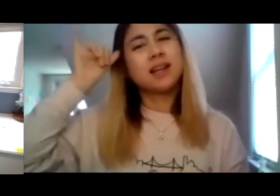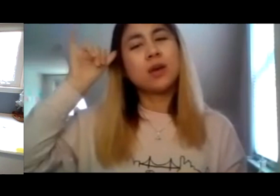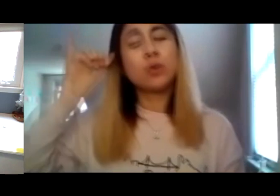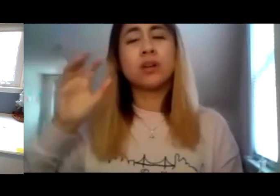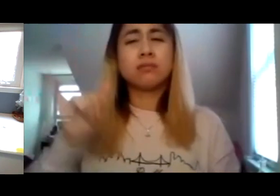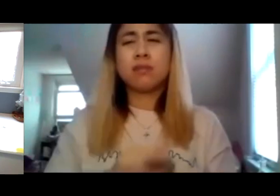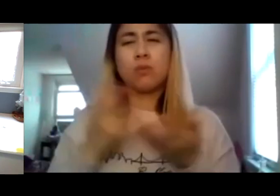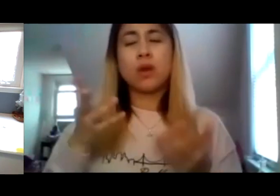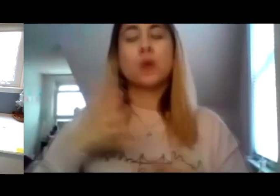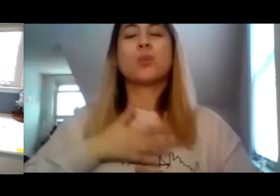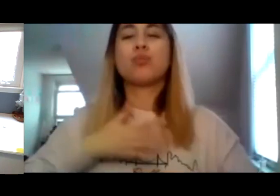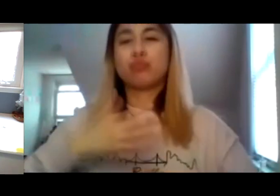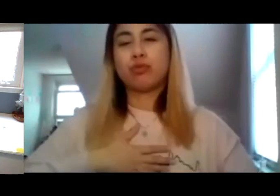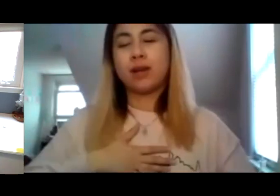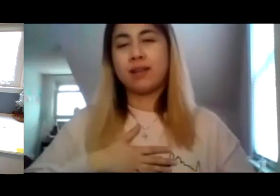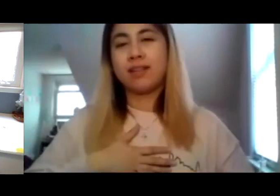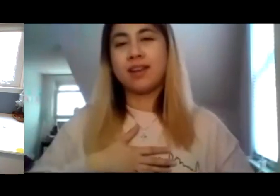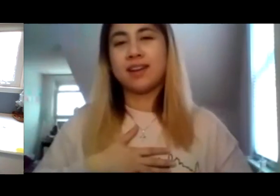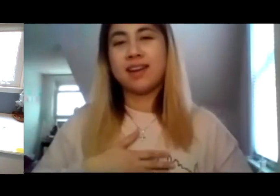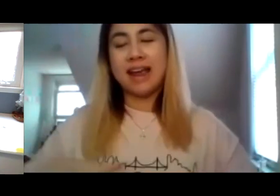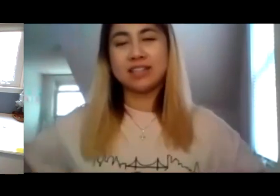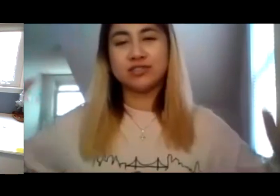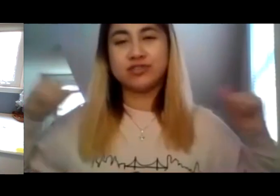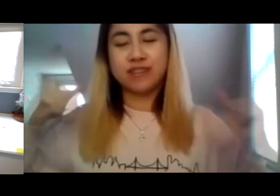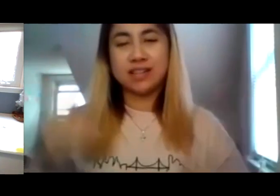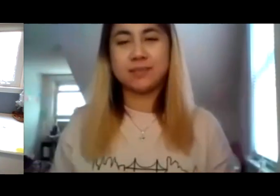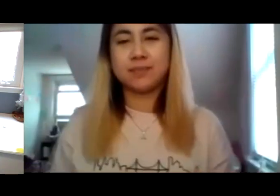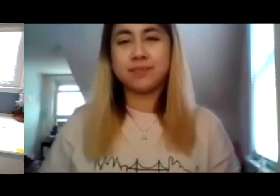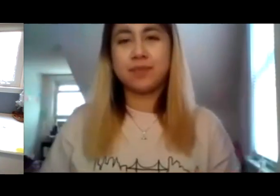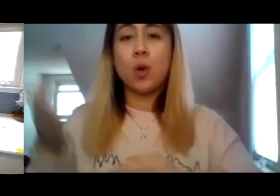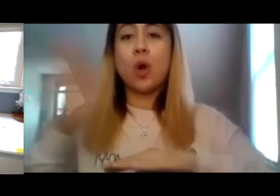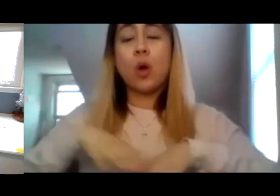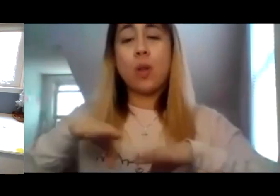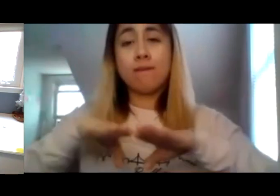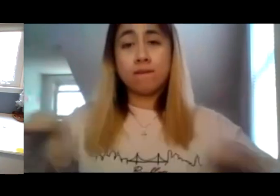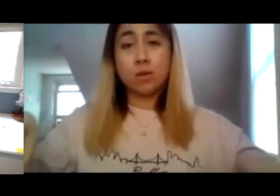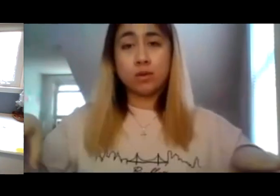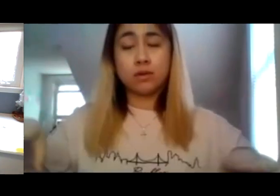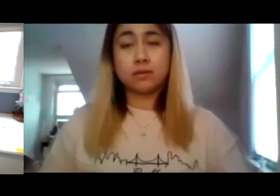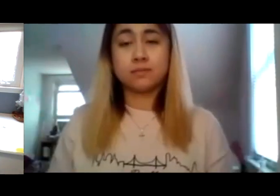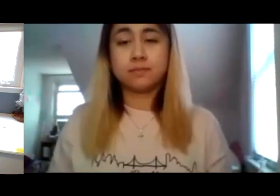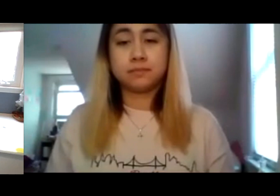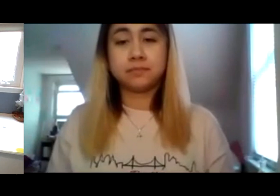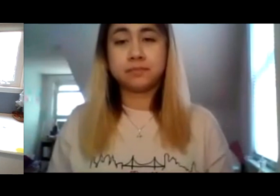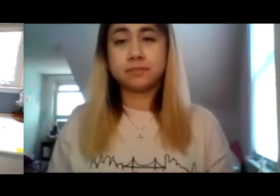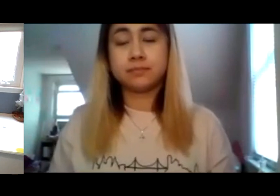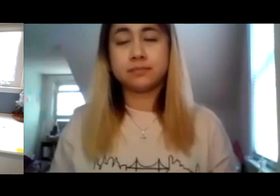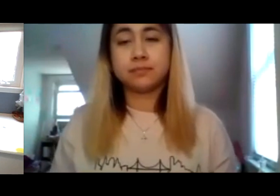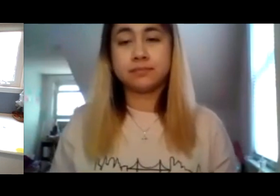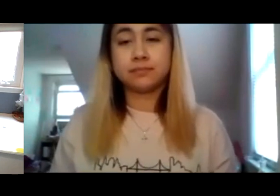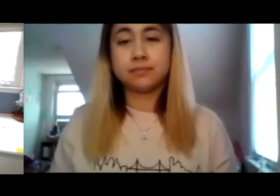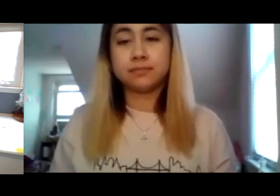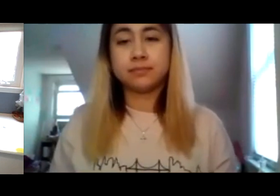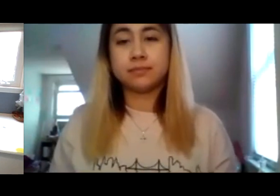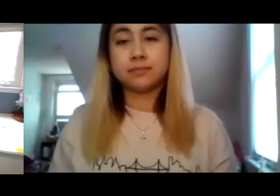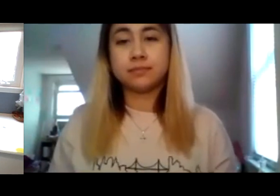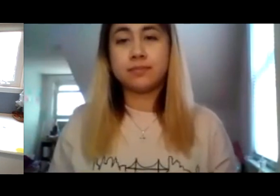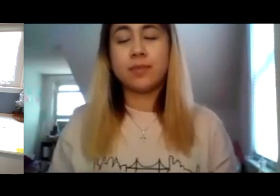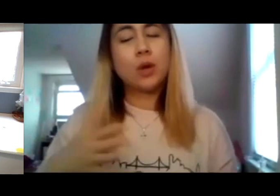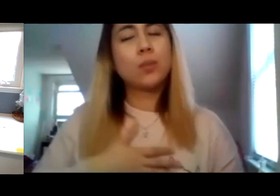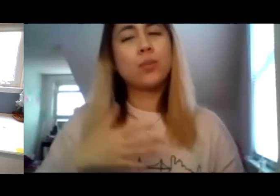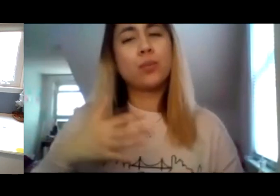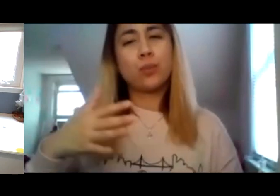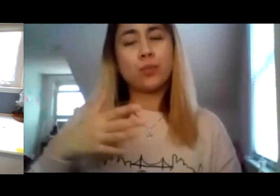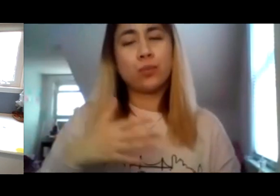exercise. Right, so we come to the floor. Okay, for a cat-cow, we